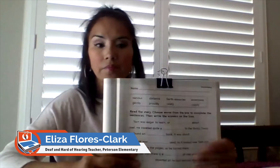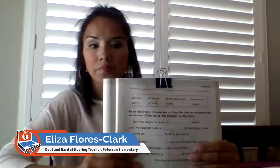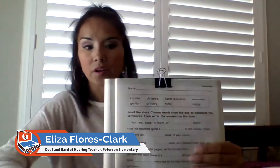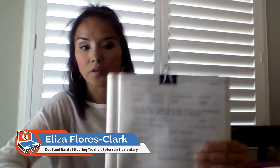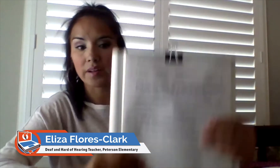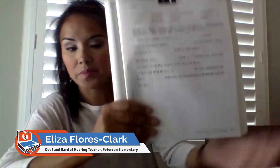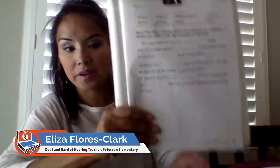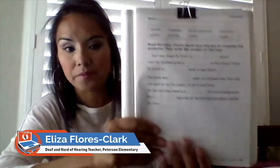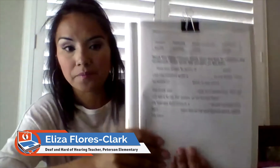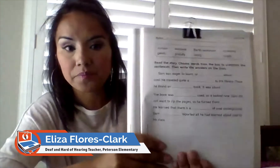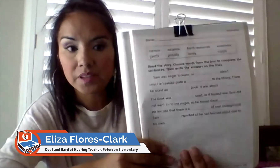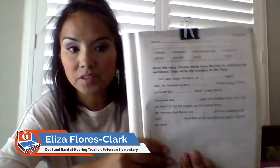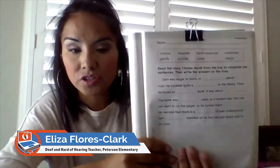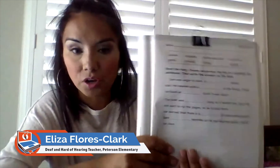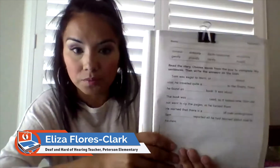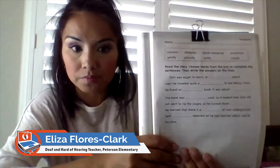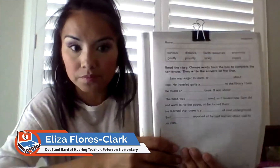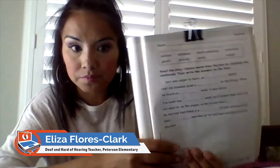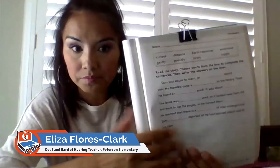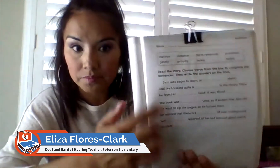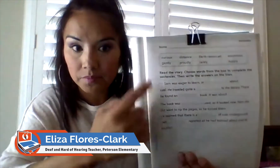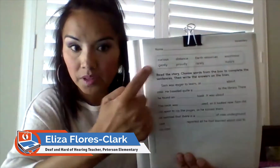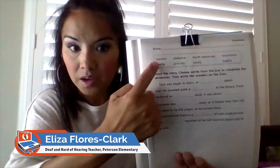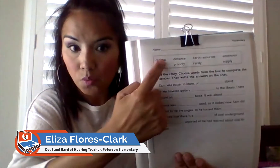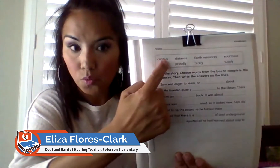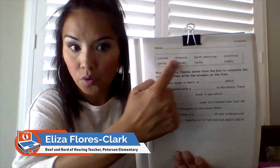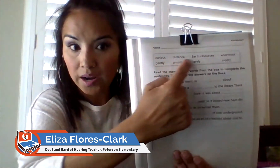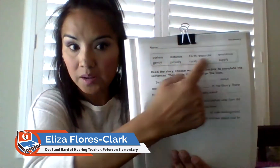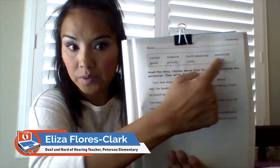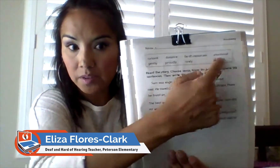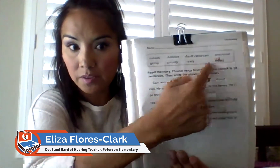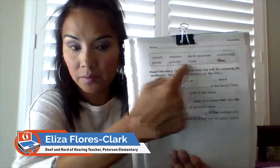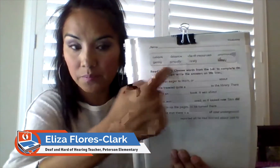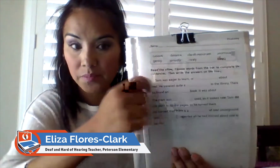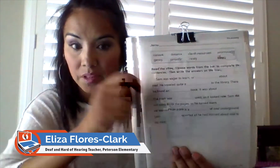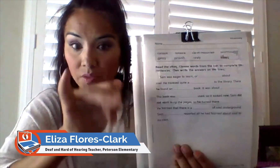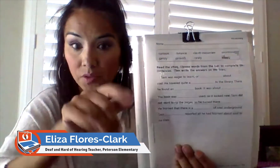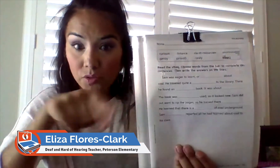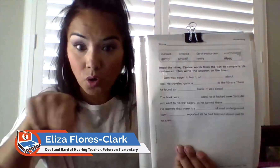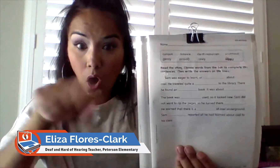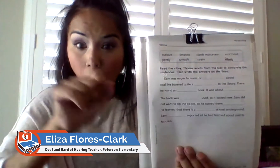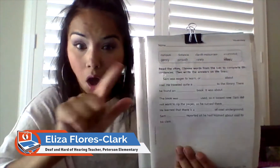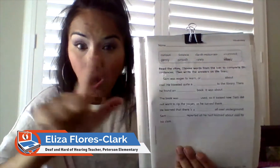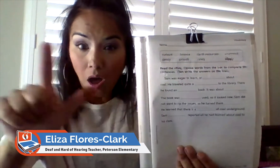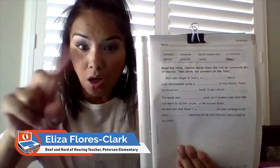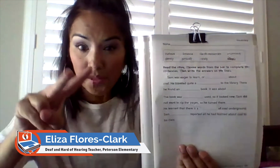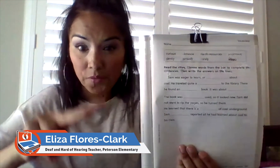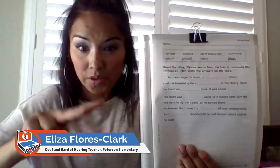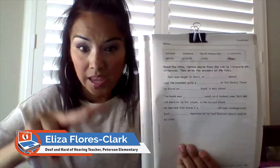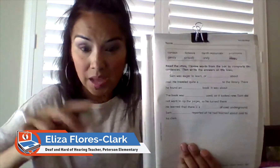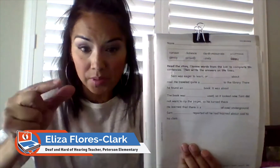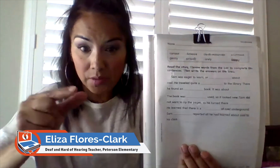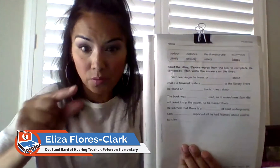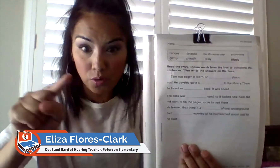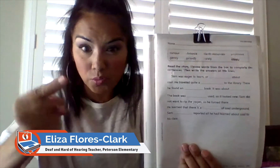Oh, that's better. So, right up here, those are all the vocabulary words we